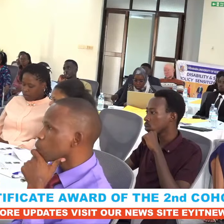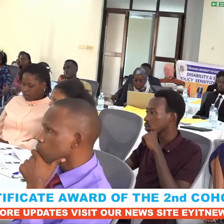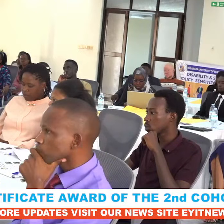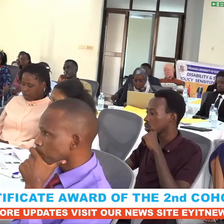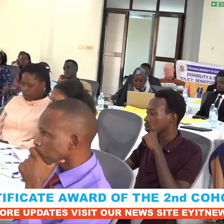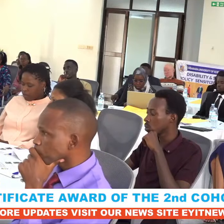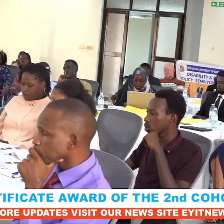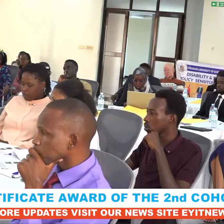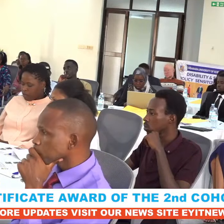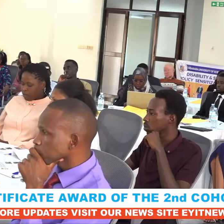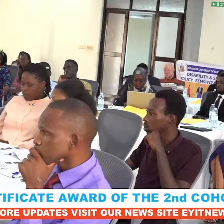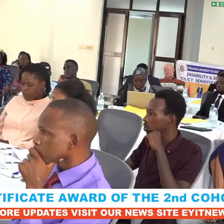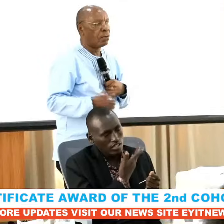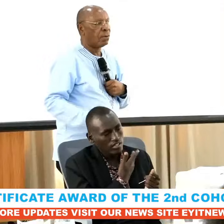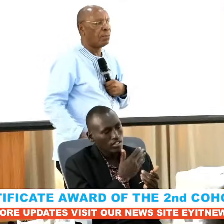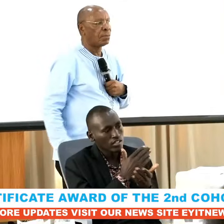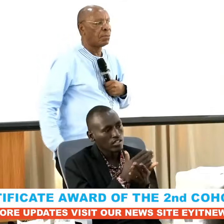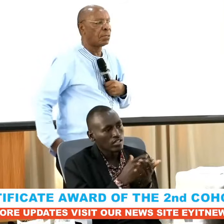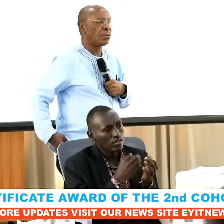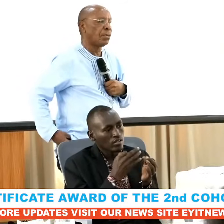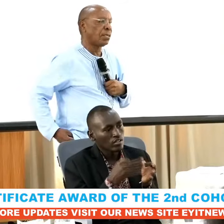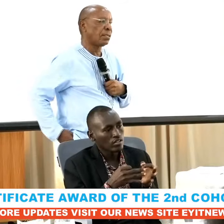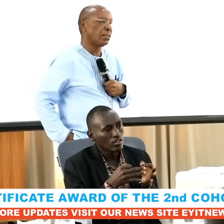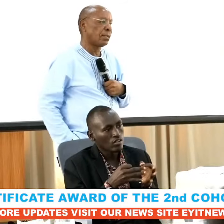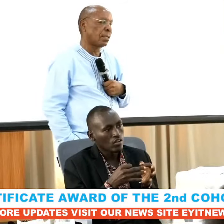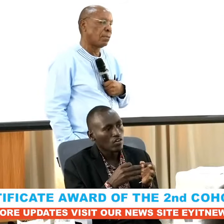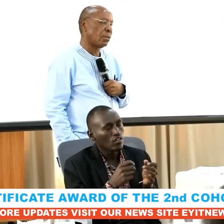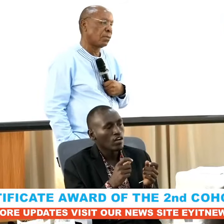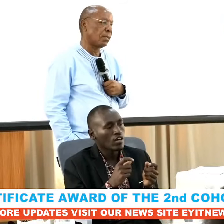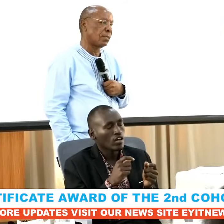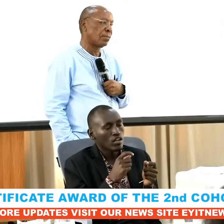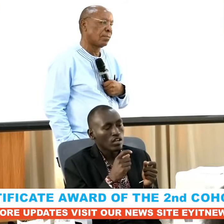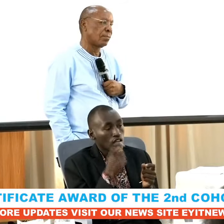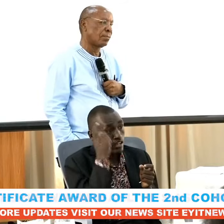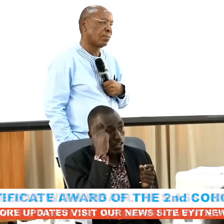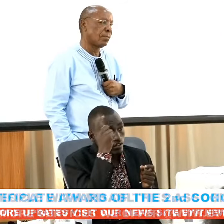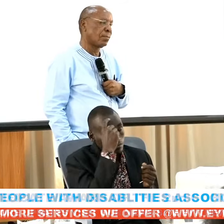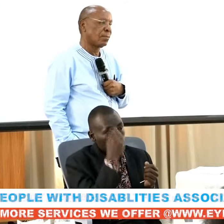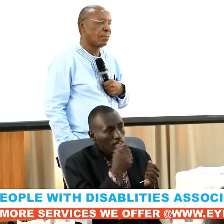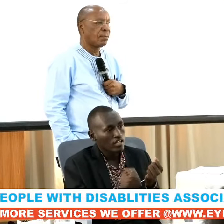quota of government-sponsored students at admissions.